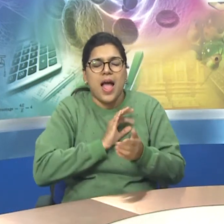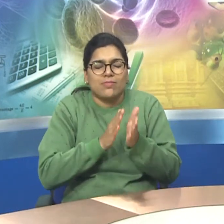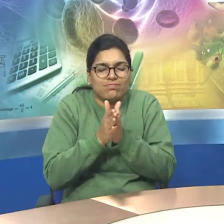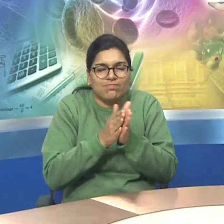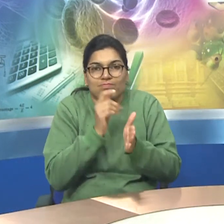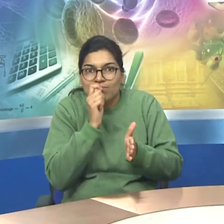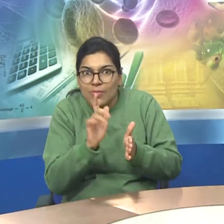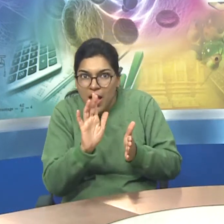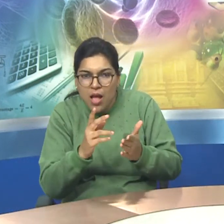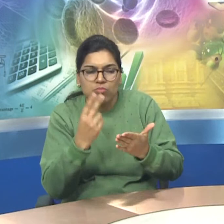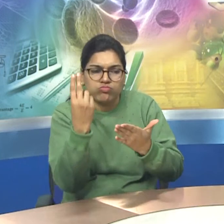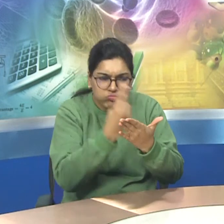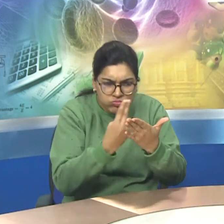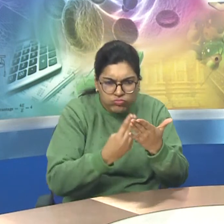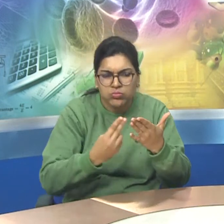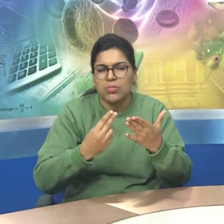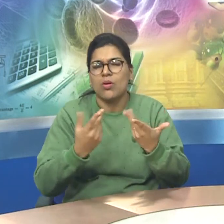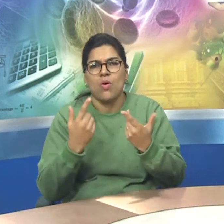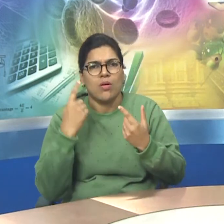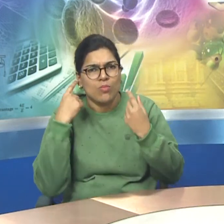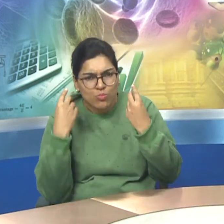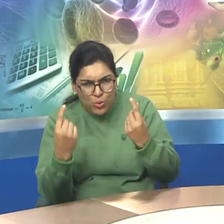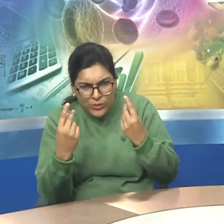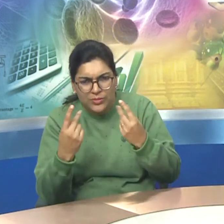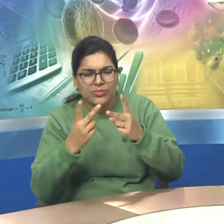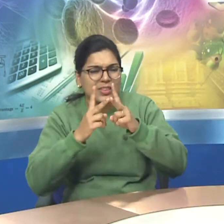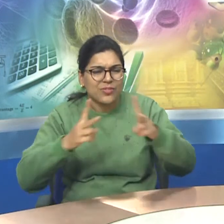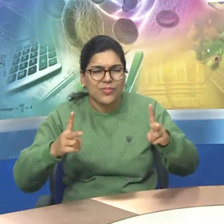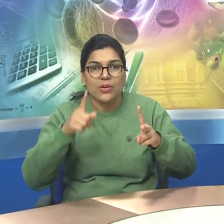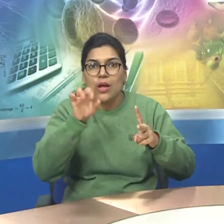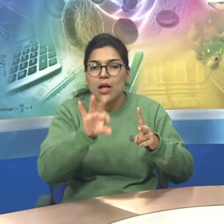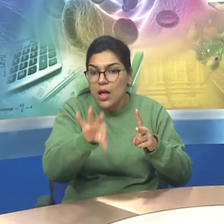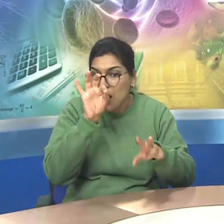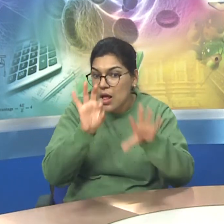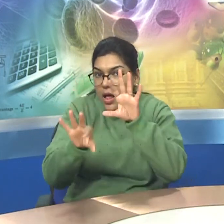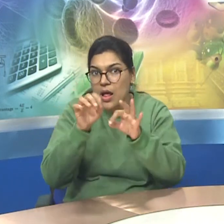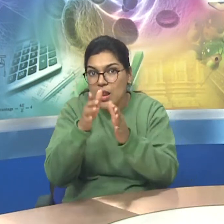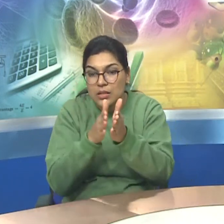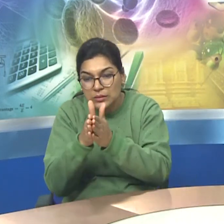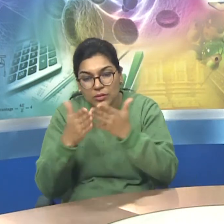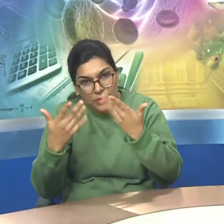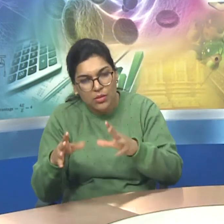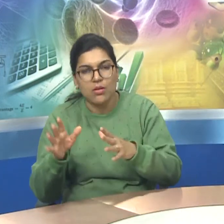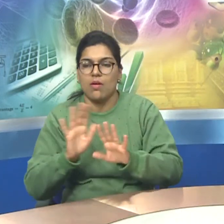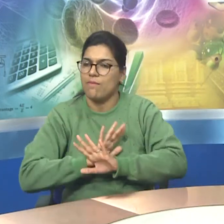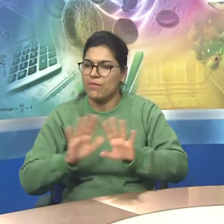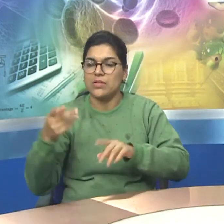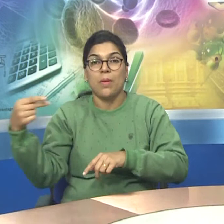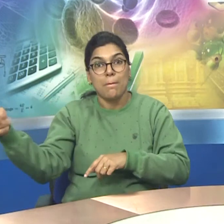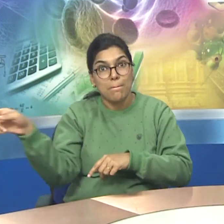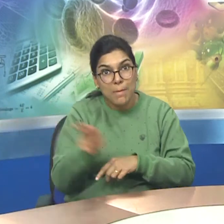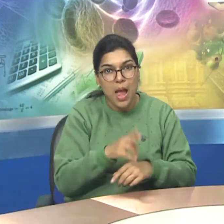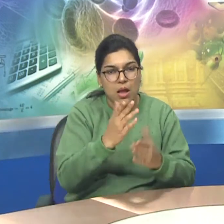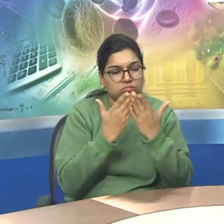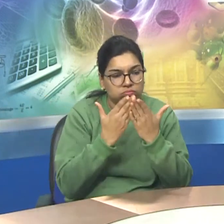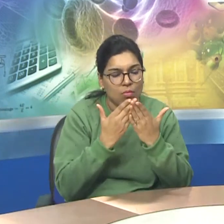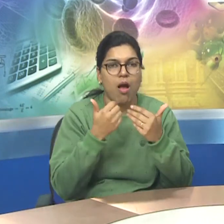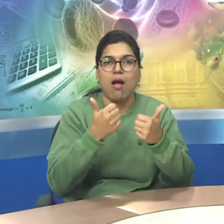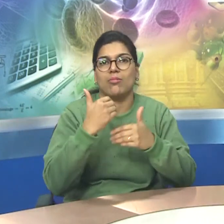like we watch TV, we talk to friends, we can do painting, music, and we have sometimes choice. Then